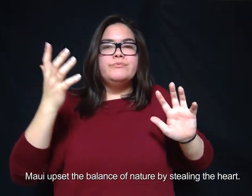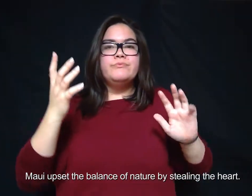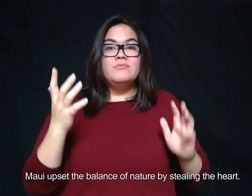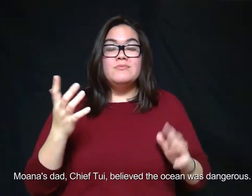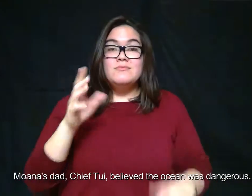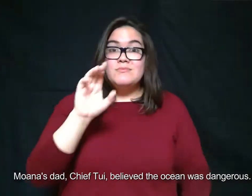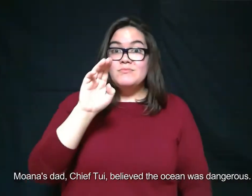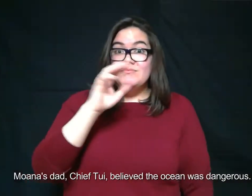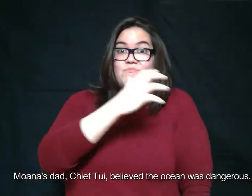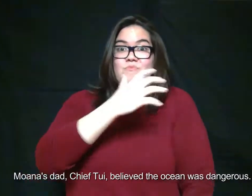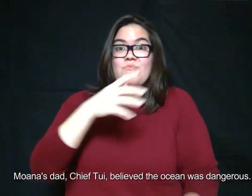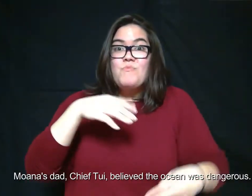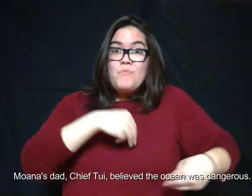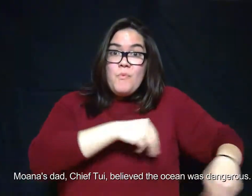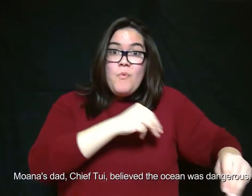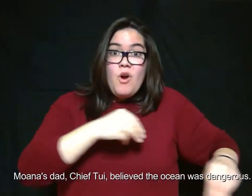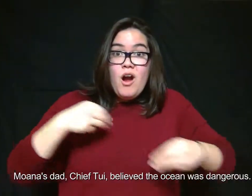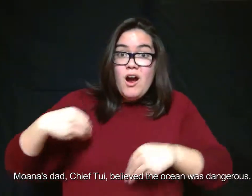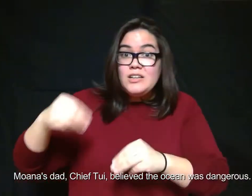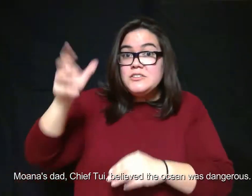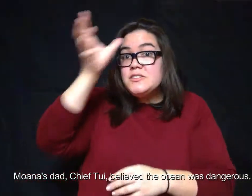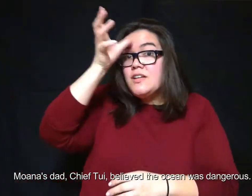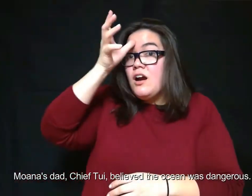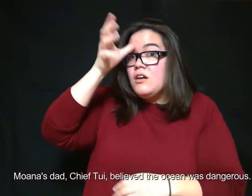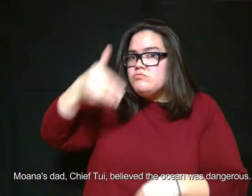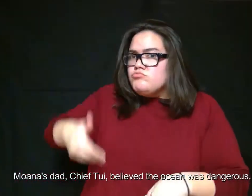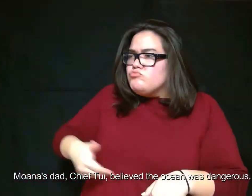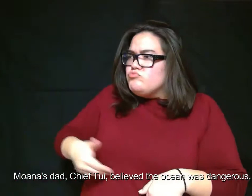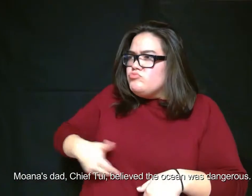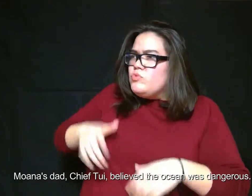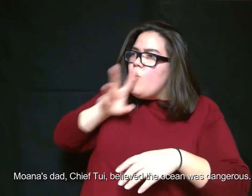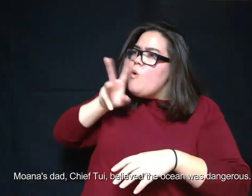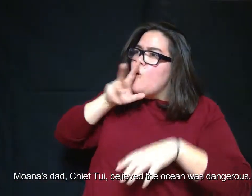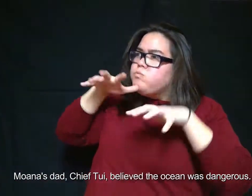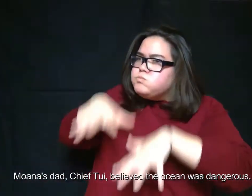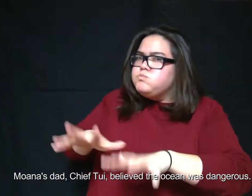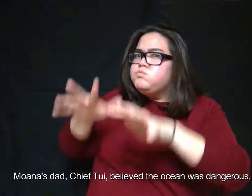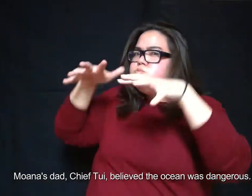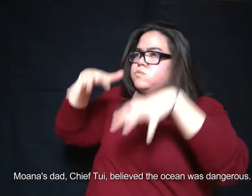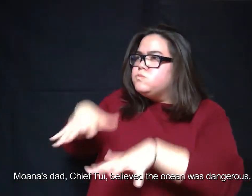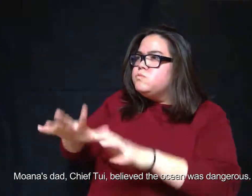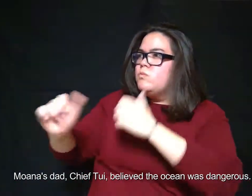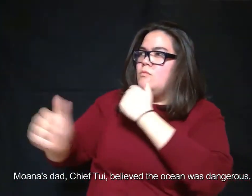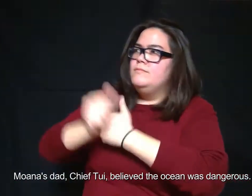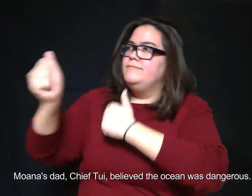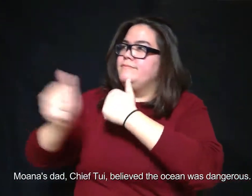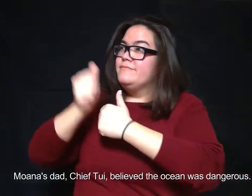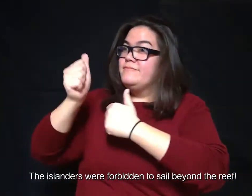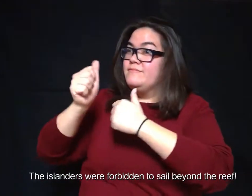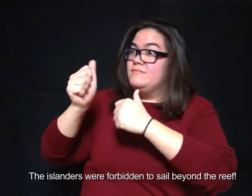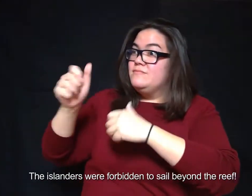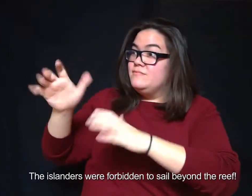Moana's dad, Chief Tui, believed the ocean was dangerous. The islanders were forbidden to sail beyond the reef.